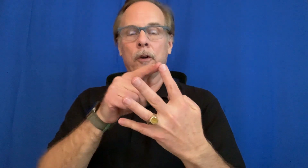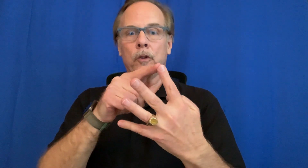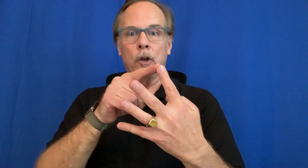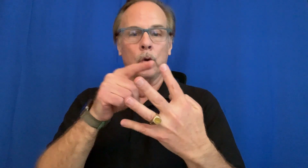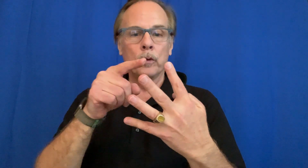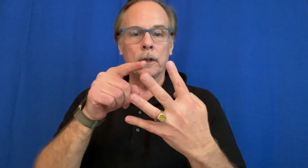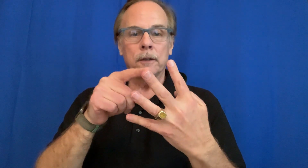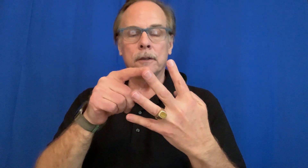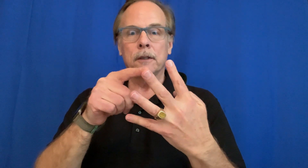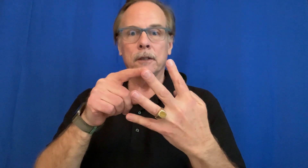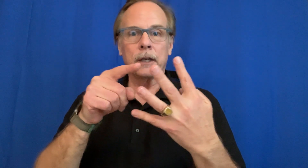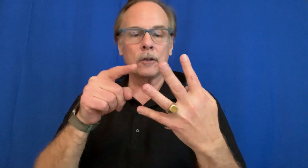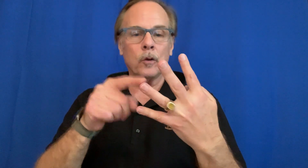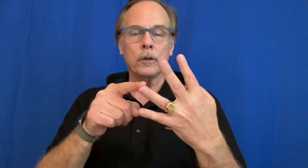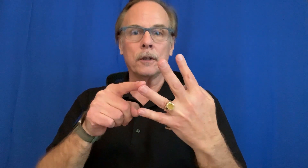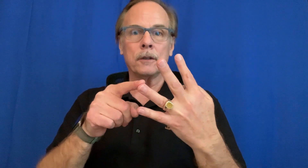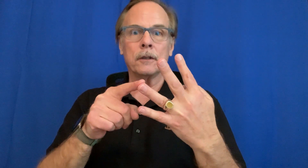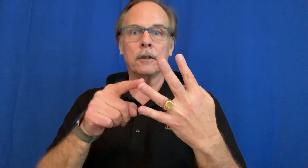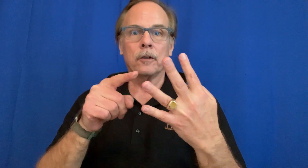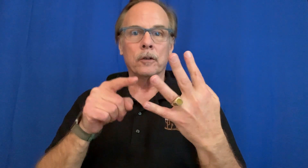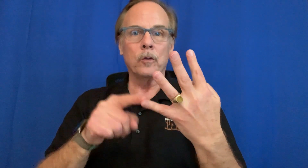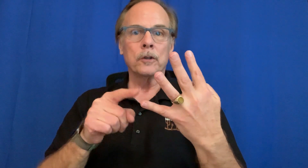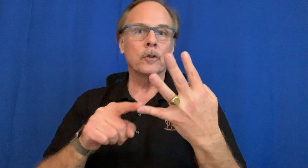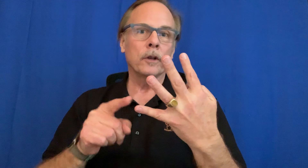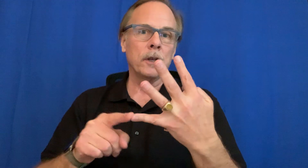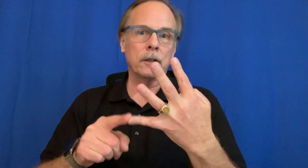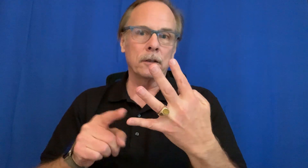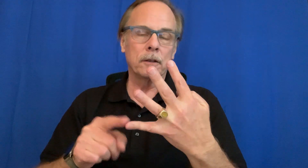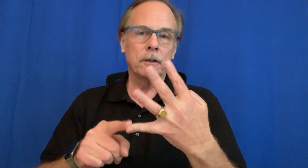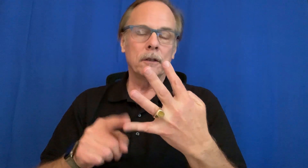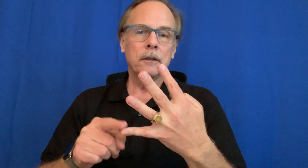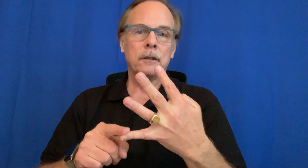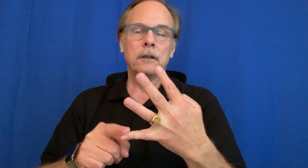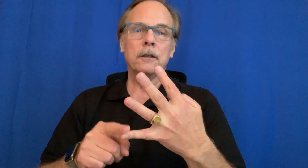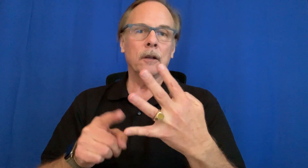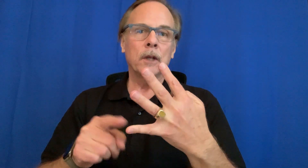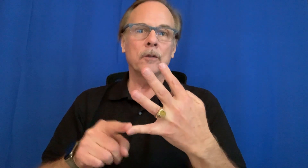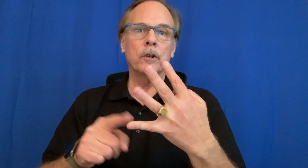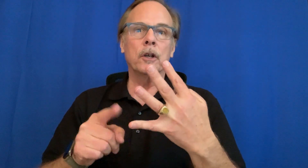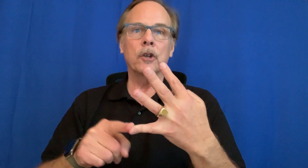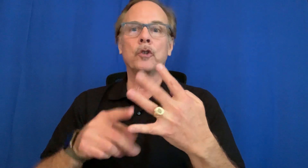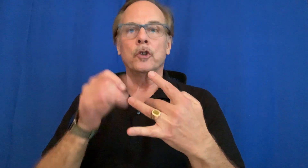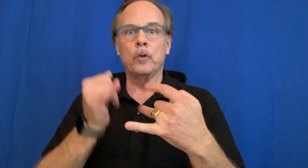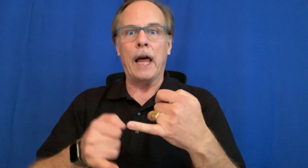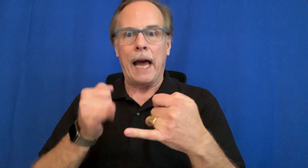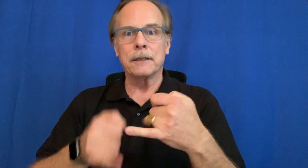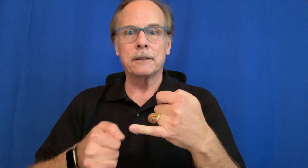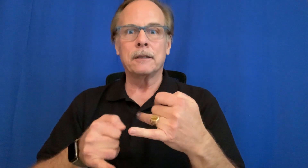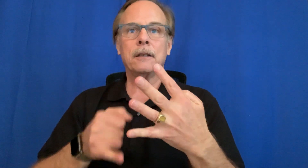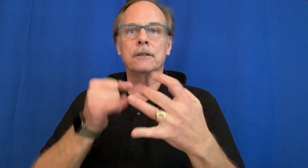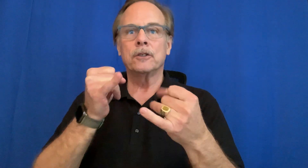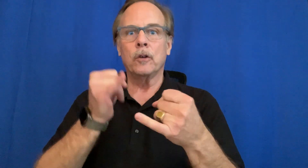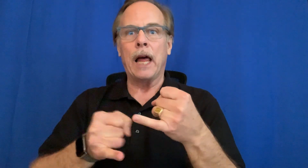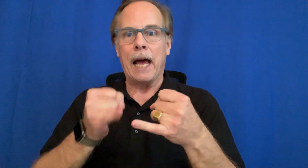you the oldest, the second oldest, the third oldest, or the youngest? And sometimes for youngest, you can do last. So